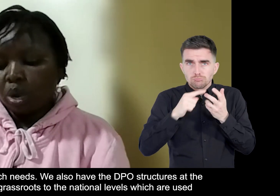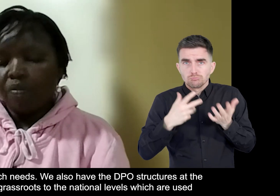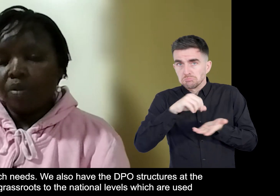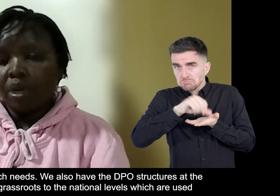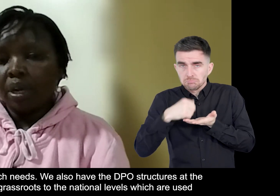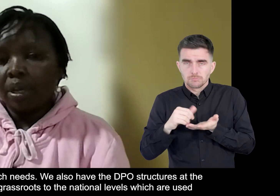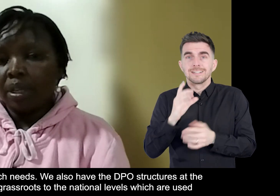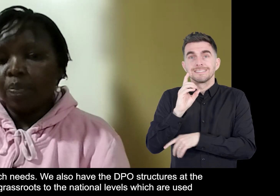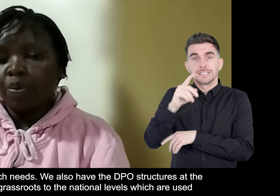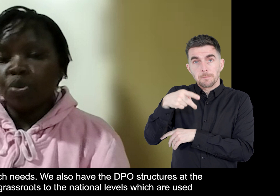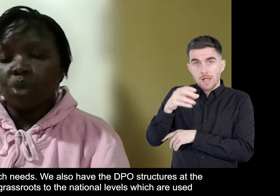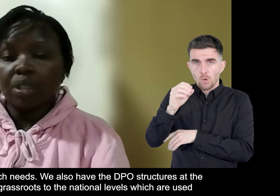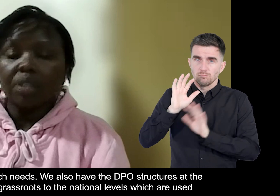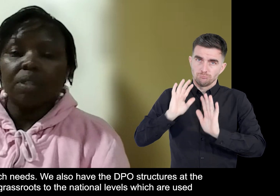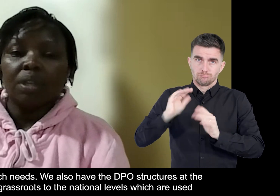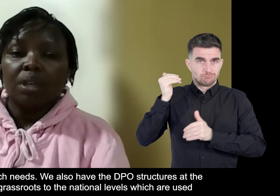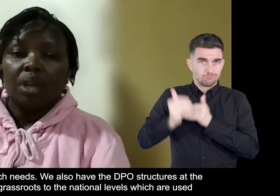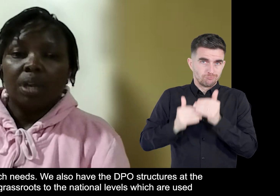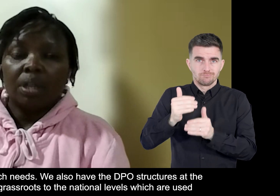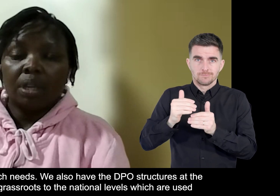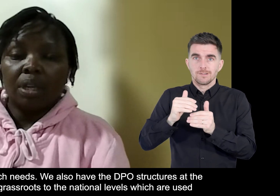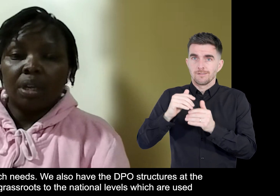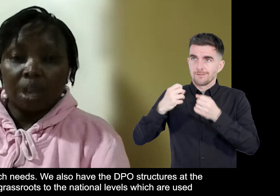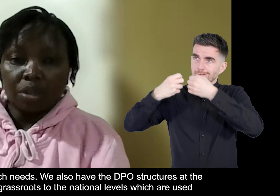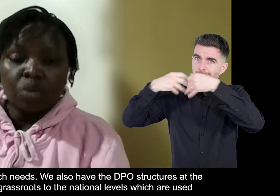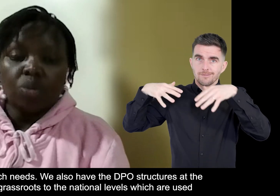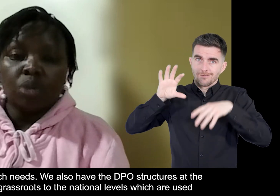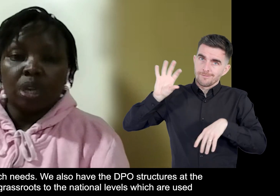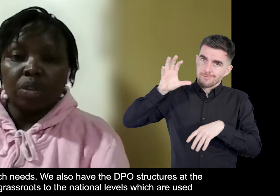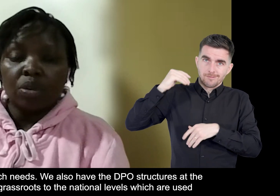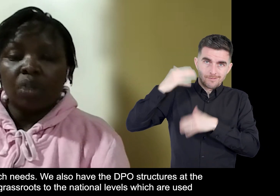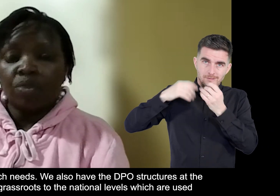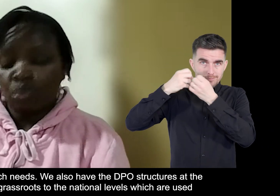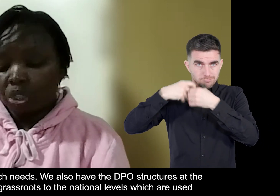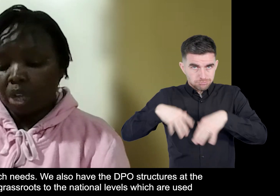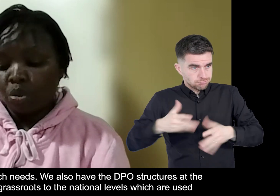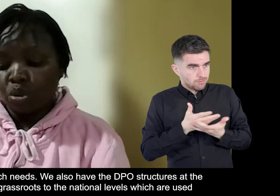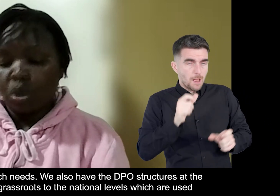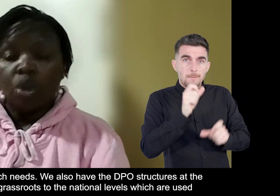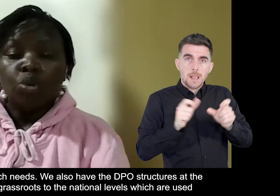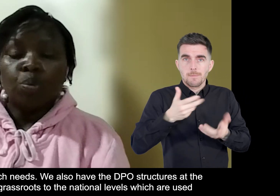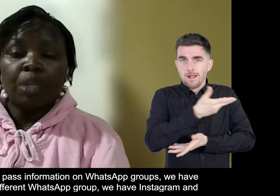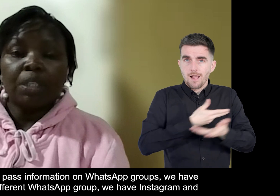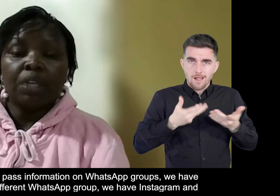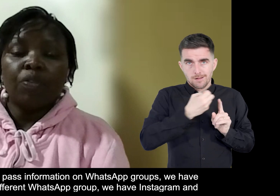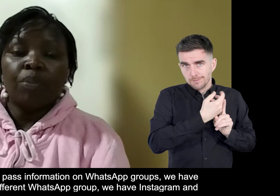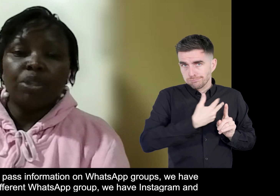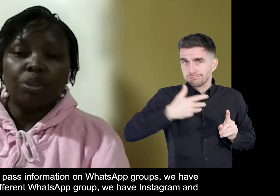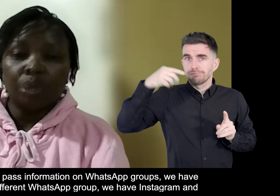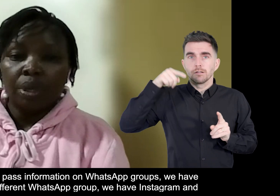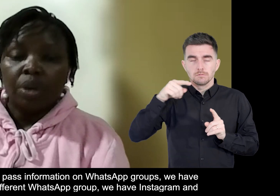also have the DPO structures at the grassroots to the national levels, which are used to